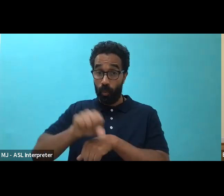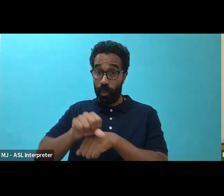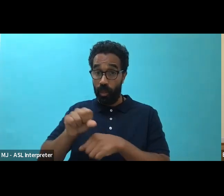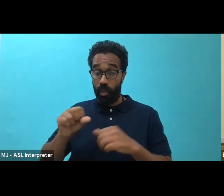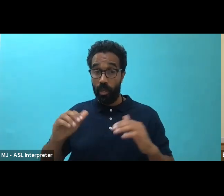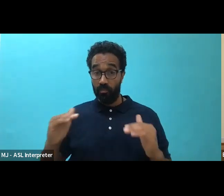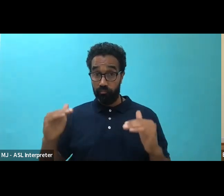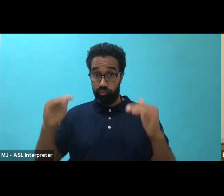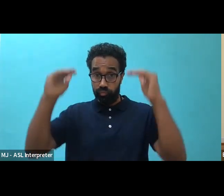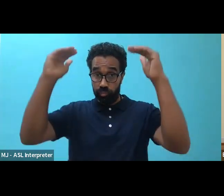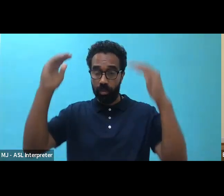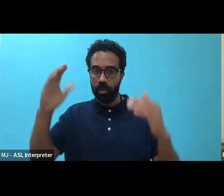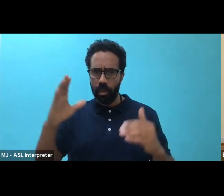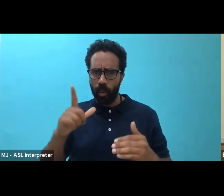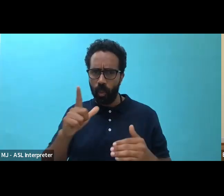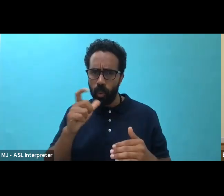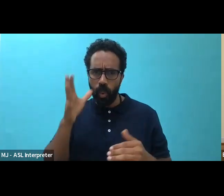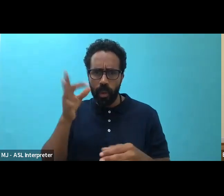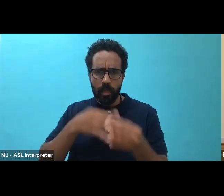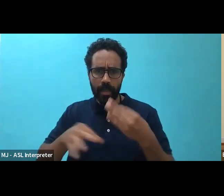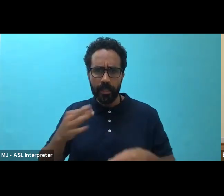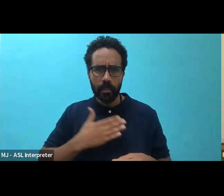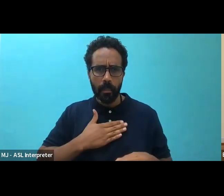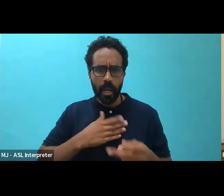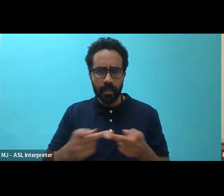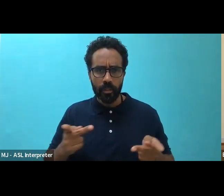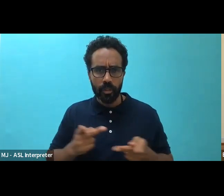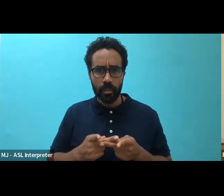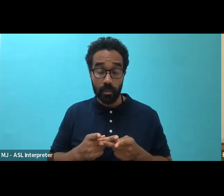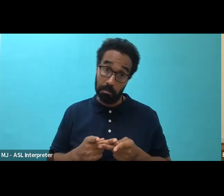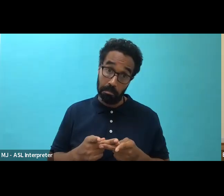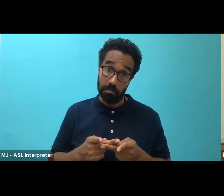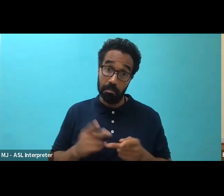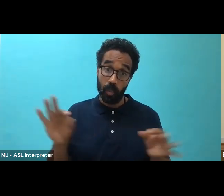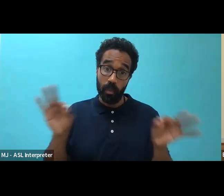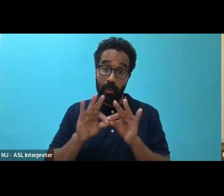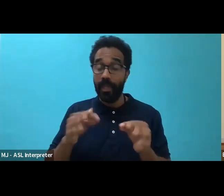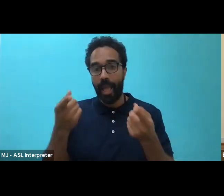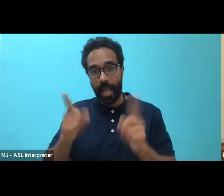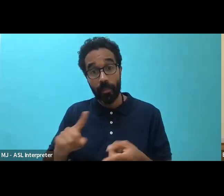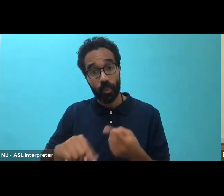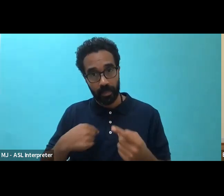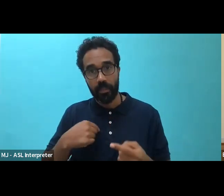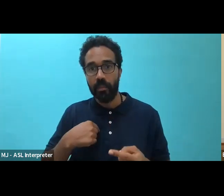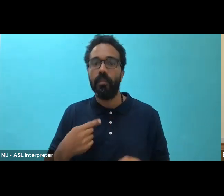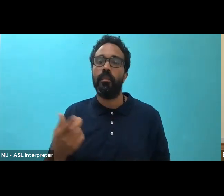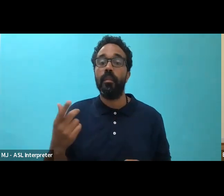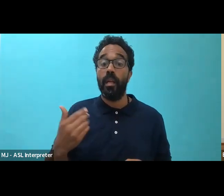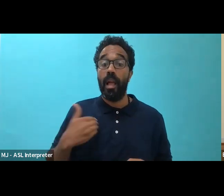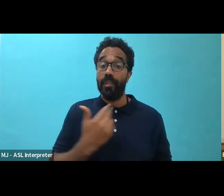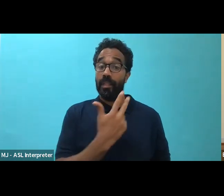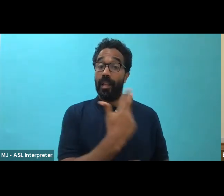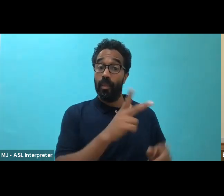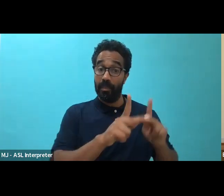I actually had the opportunity to do that when I was in Norfolk, and there were 3 individuals at